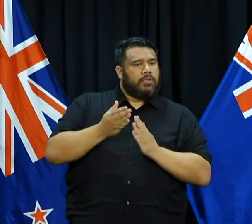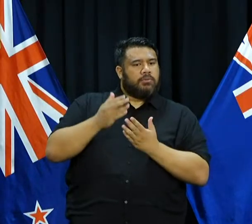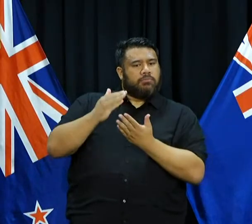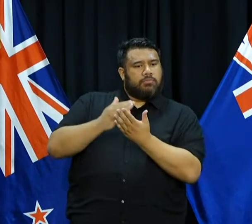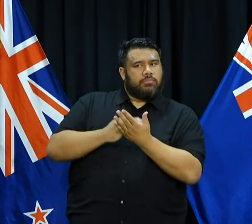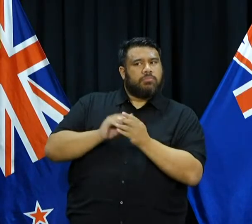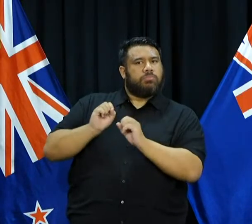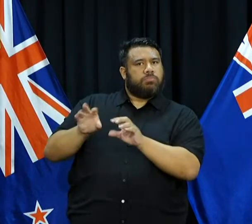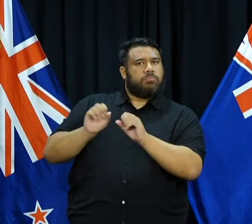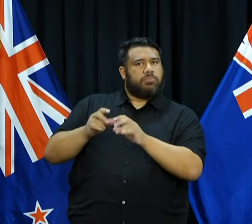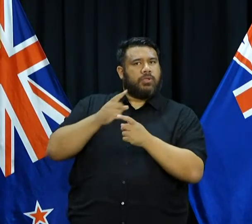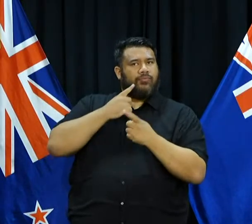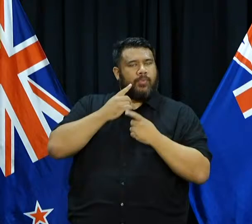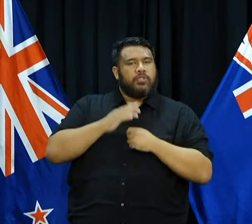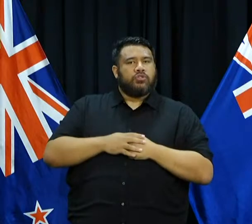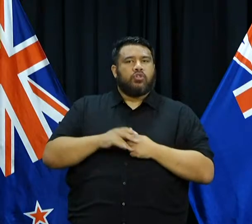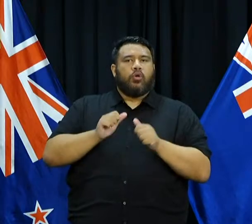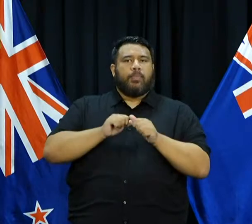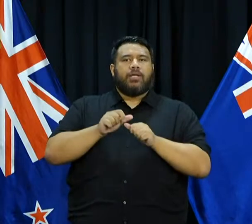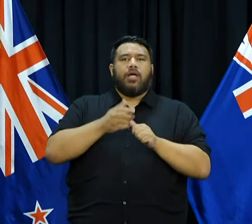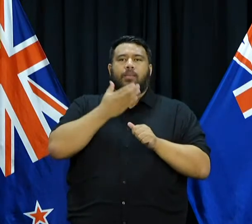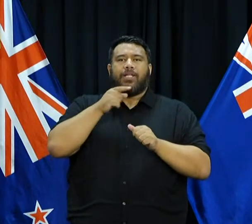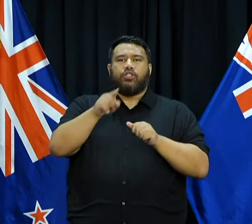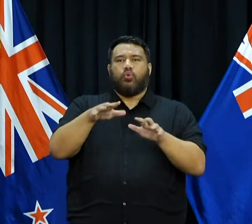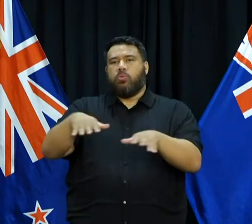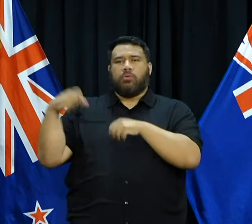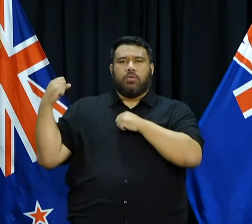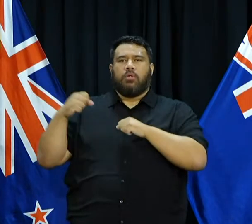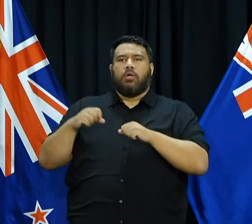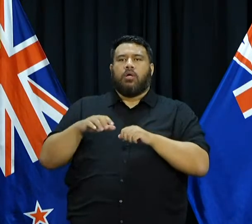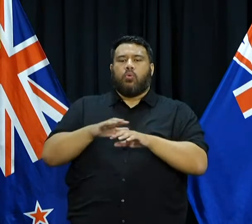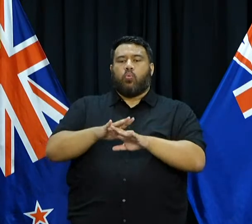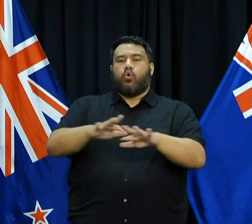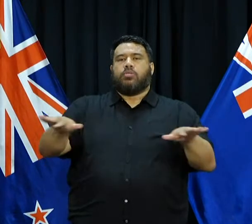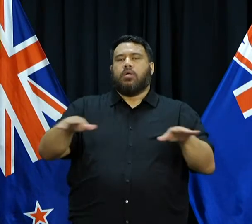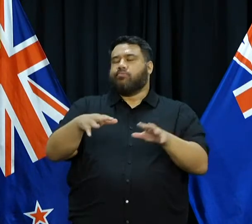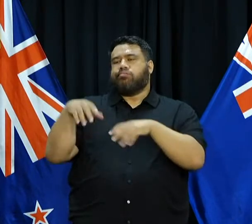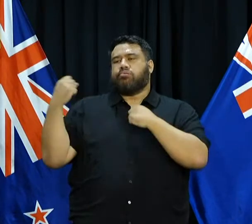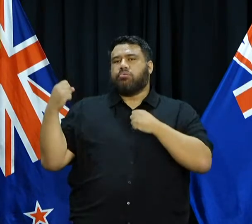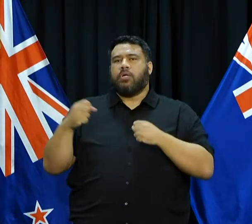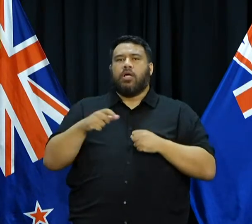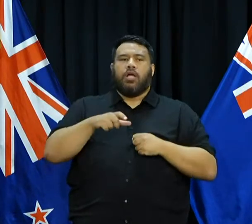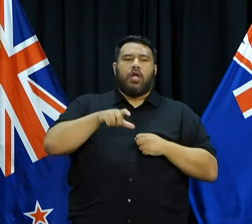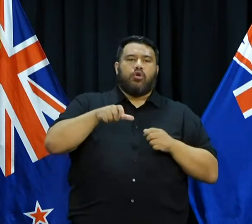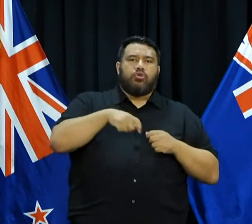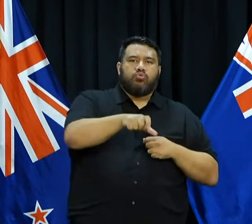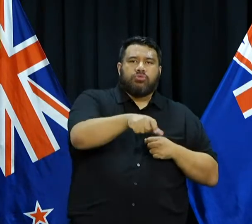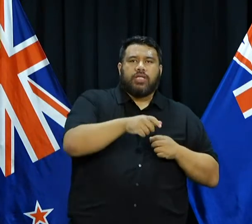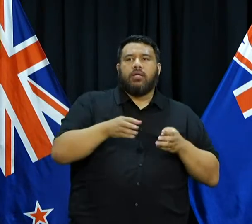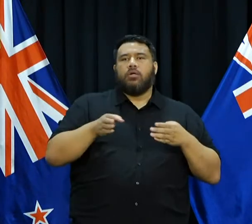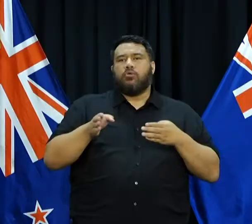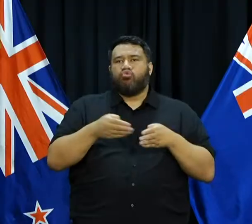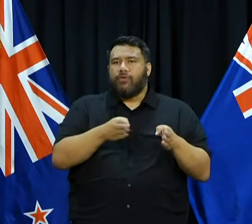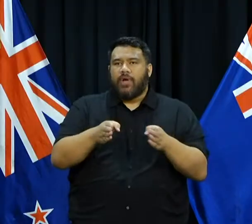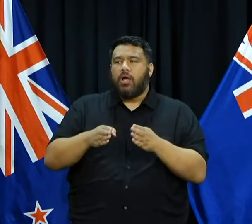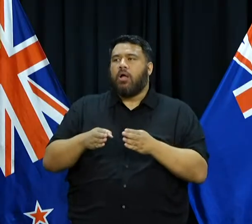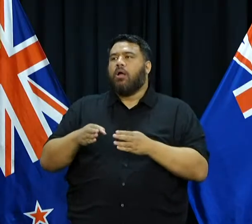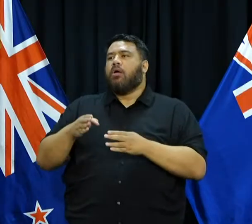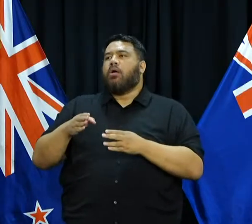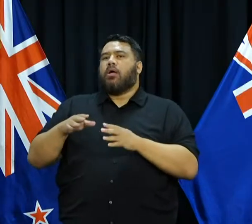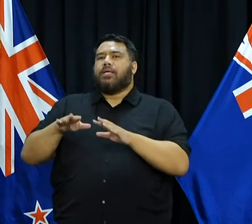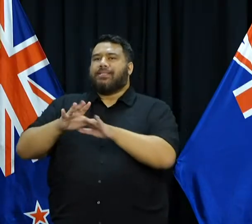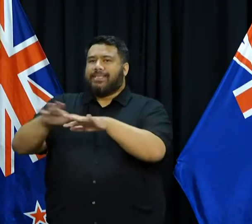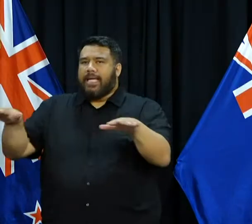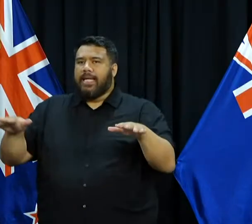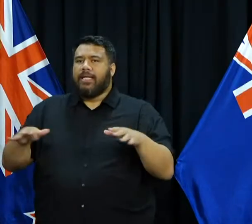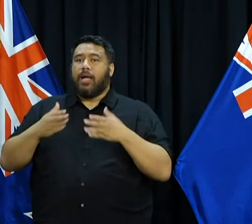for. We are advising people to stay out of the water, as I say, including the sea, rivers and estuaries, so that includes not going